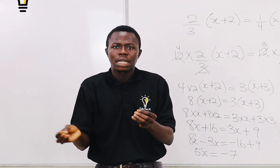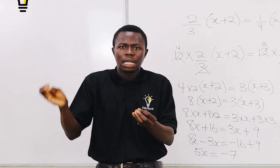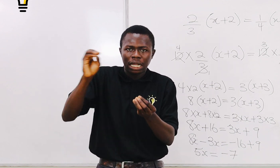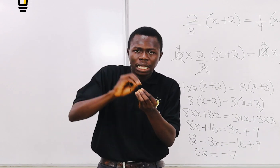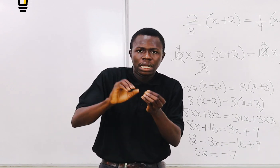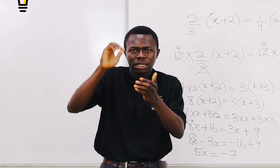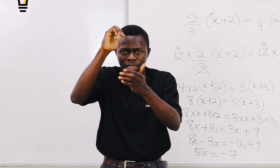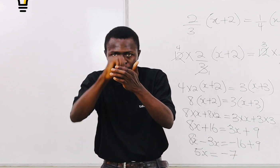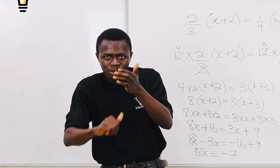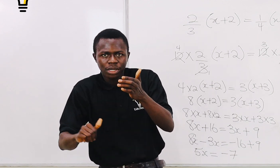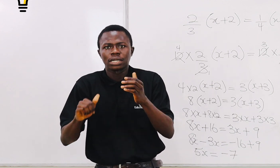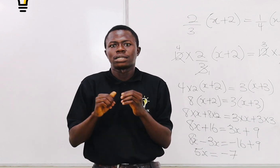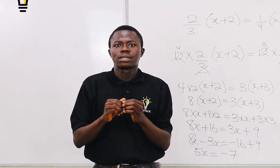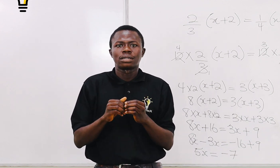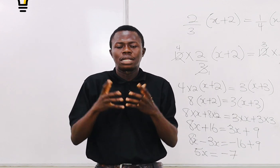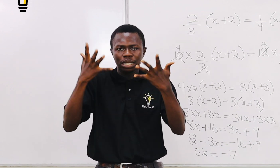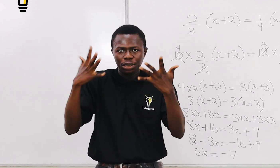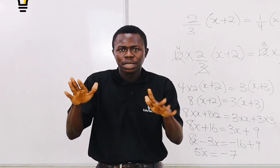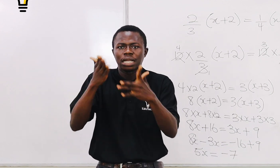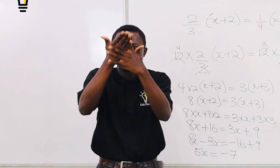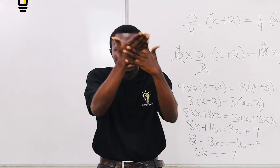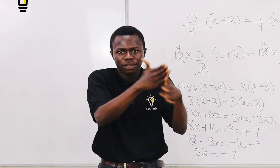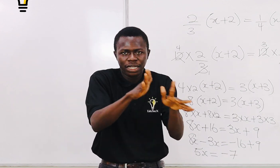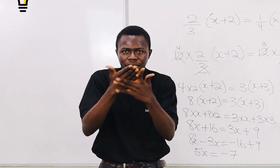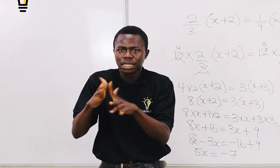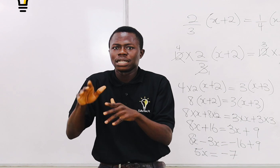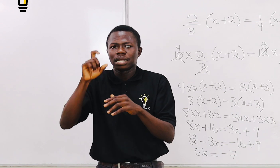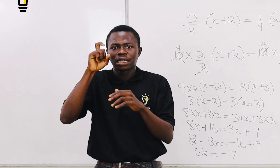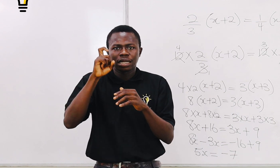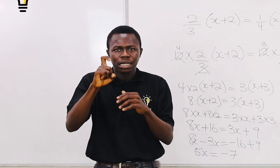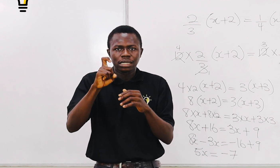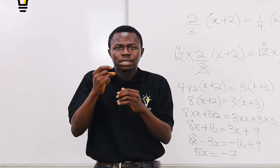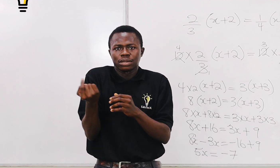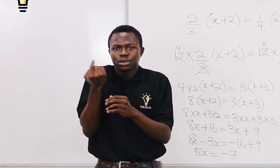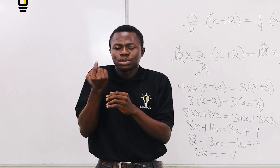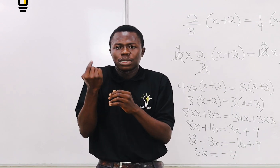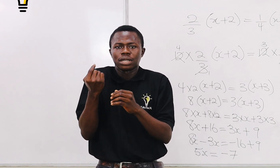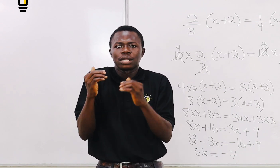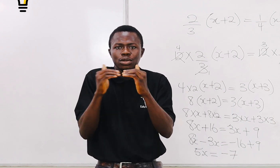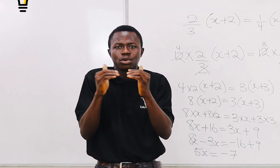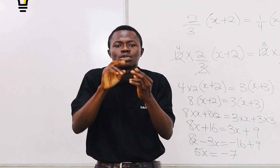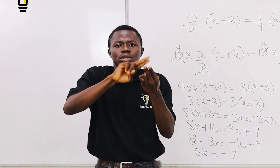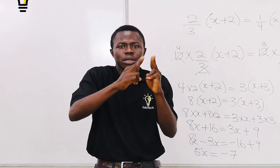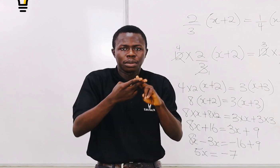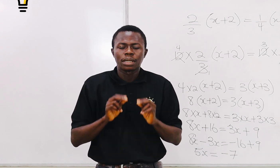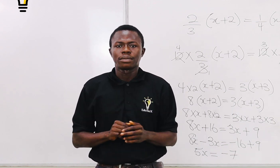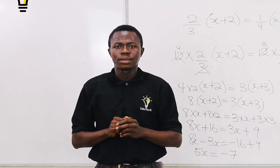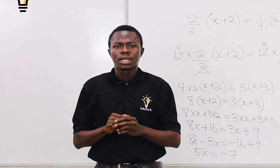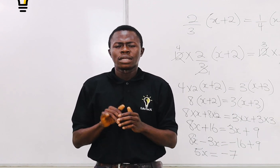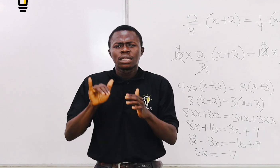we add or subtract the like terms. Then after that as well, we divide both sides by the coefficient of